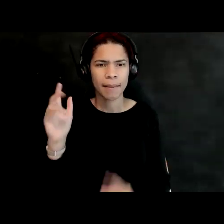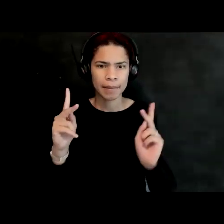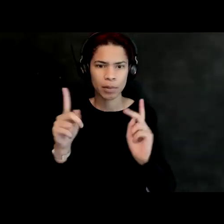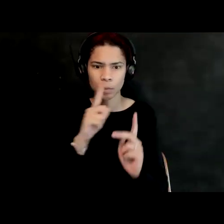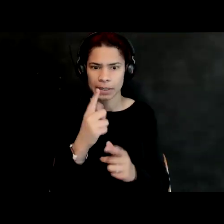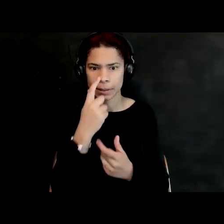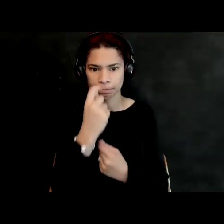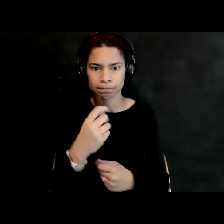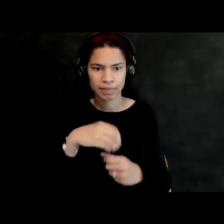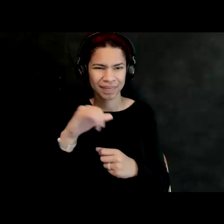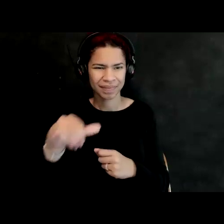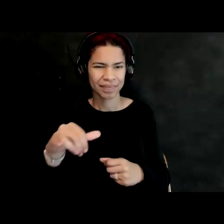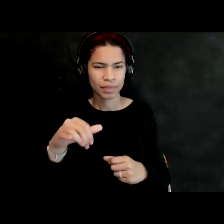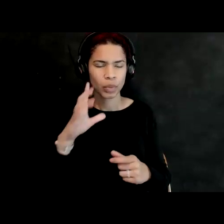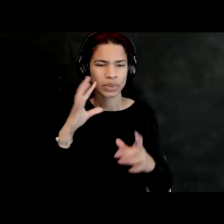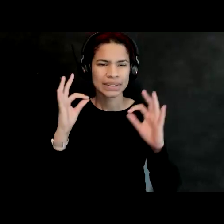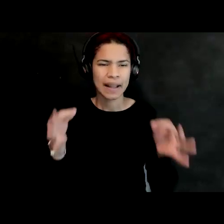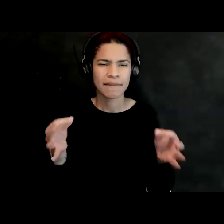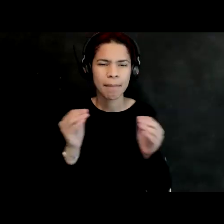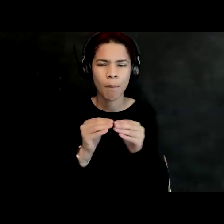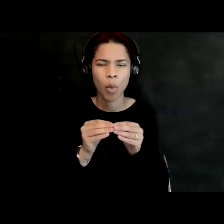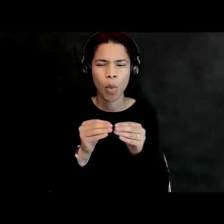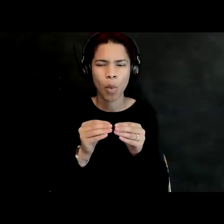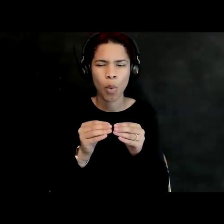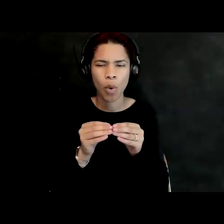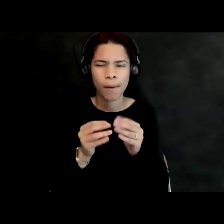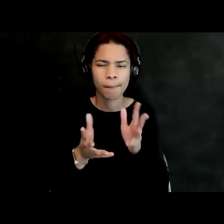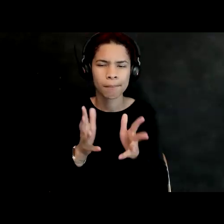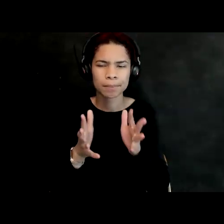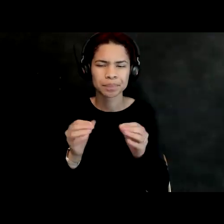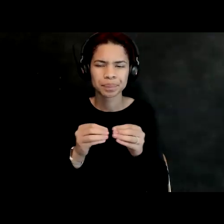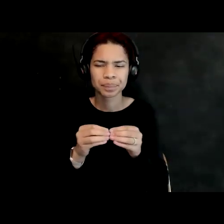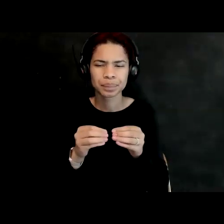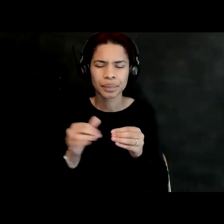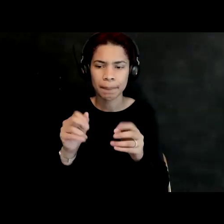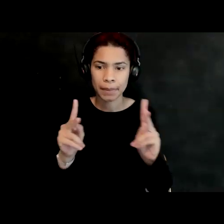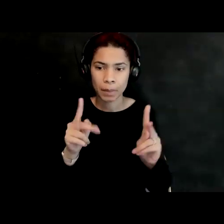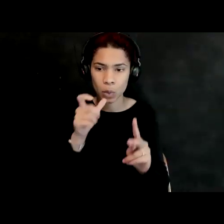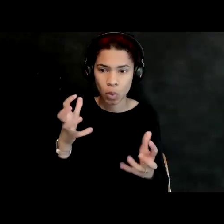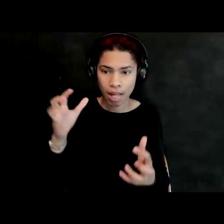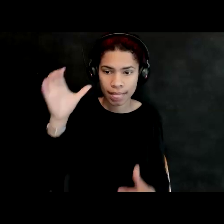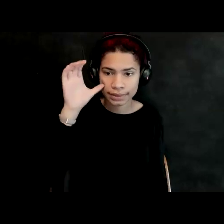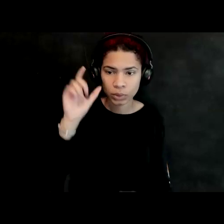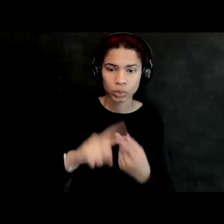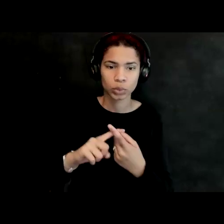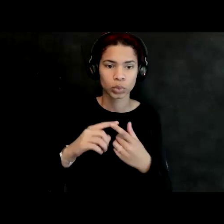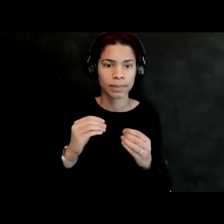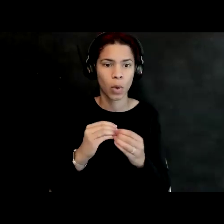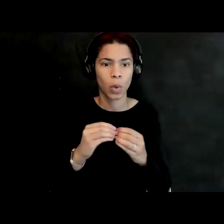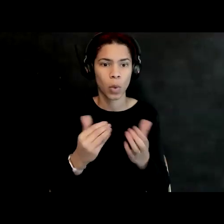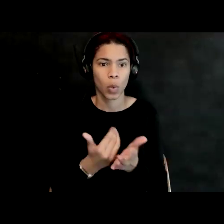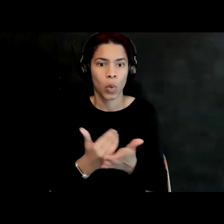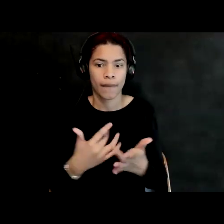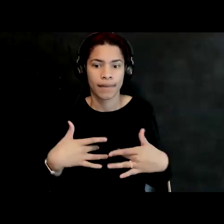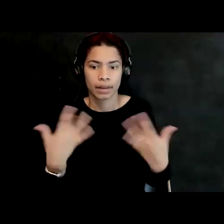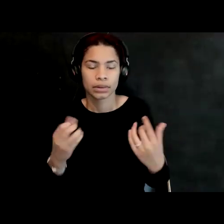was definitely a little bit more, for folks who want to listen to latest events going on or some